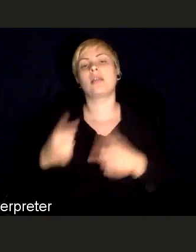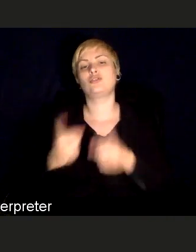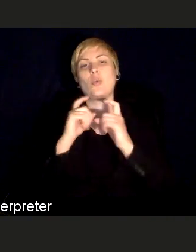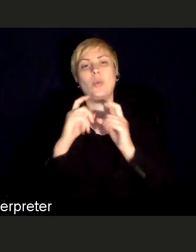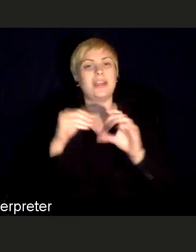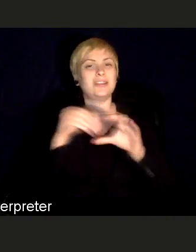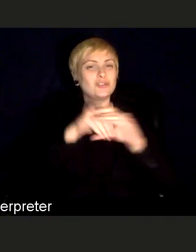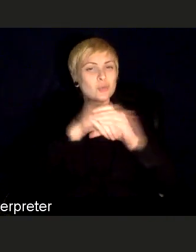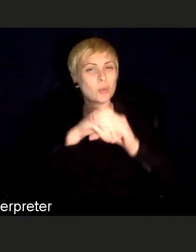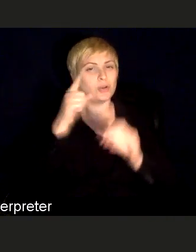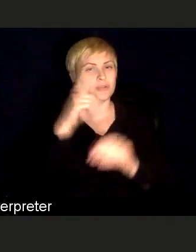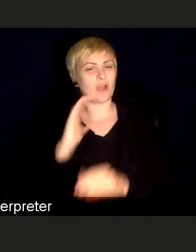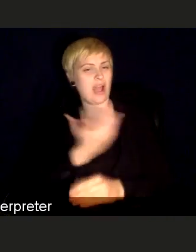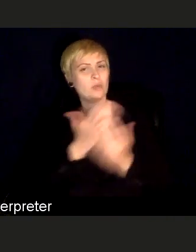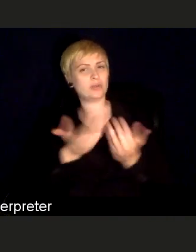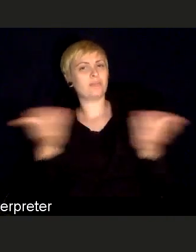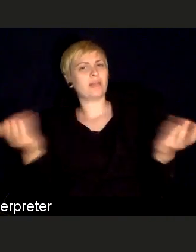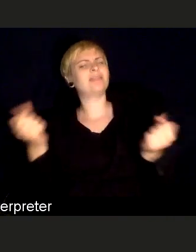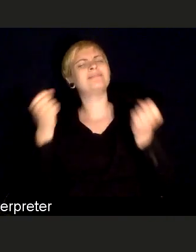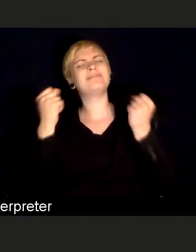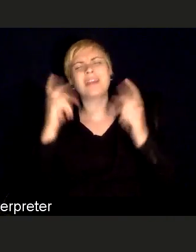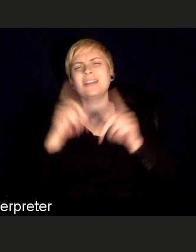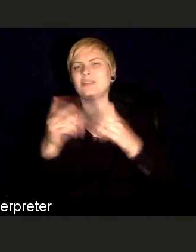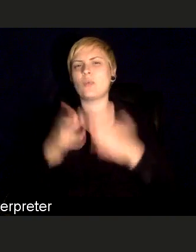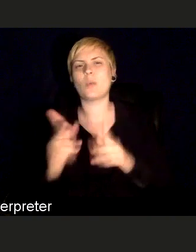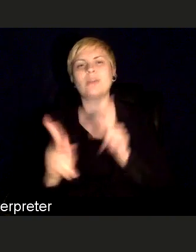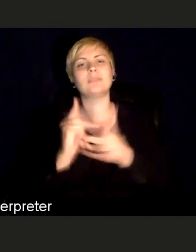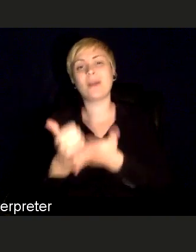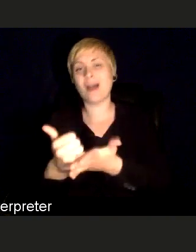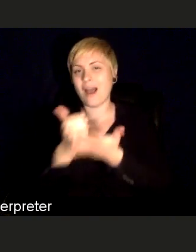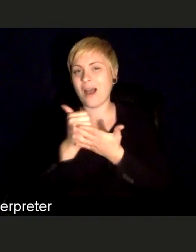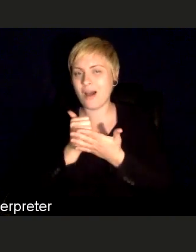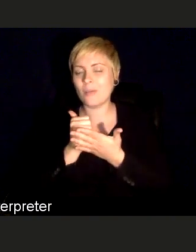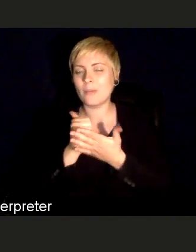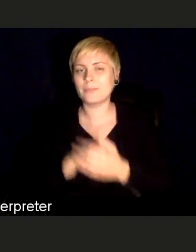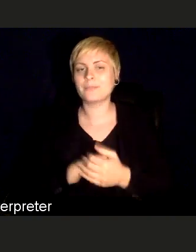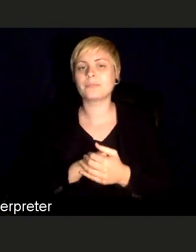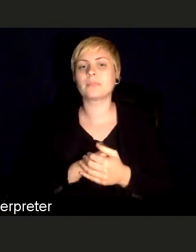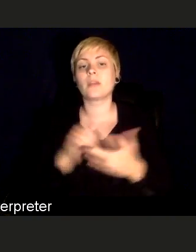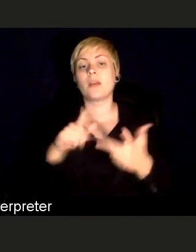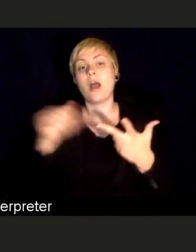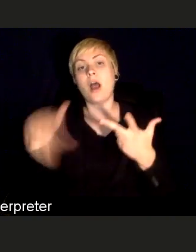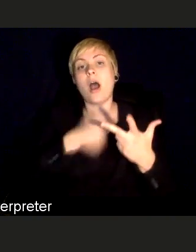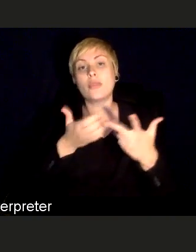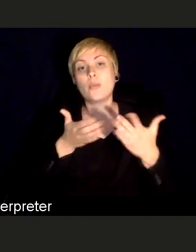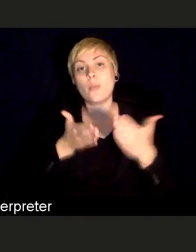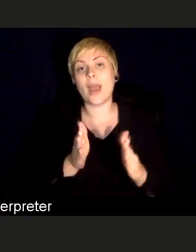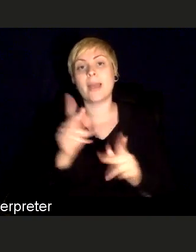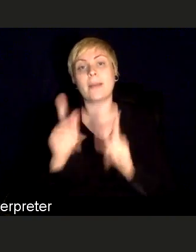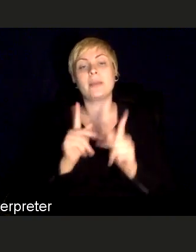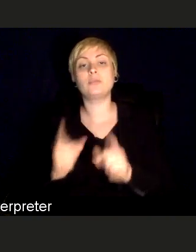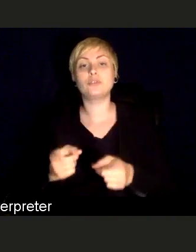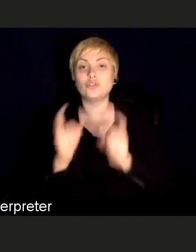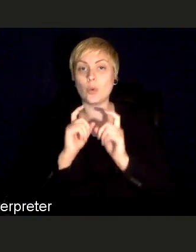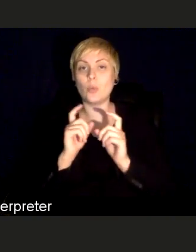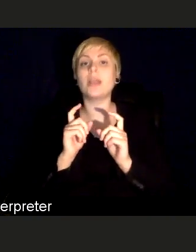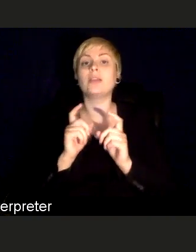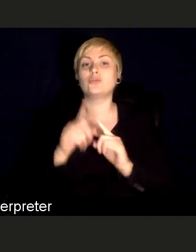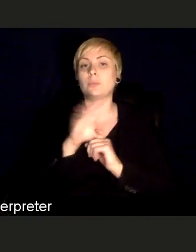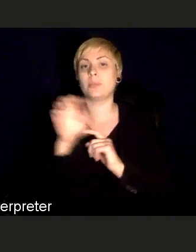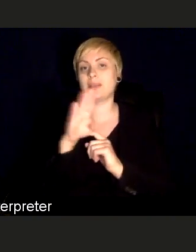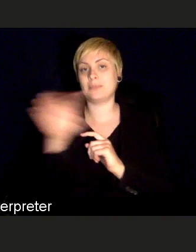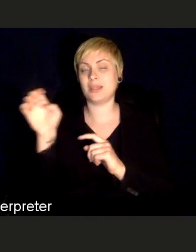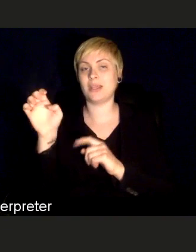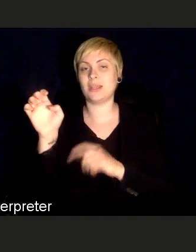so many ways that people are reaching out to us. Another way that people have been donating to Beebe is they're